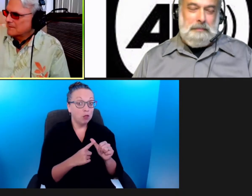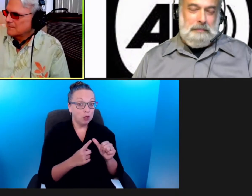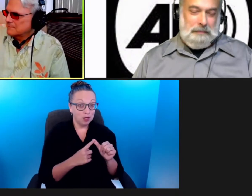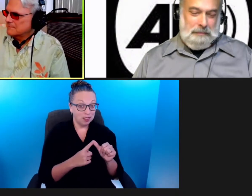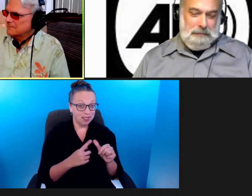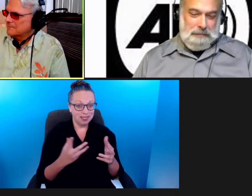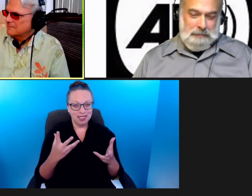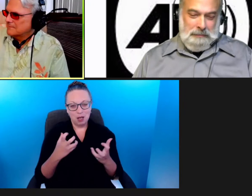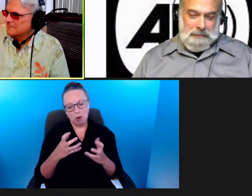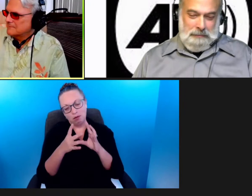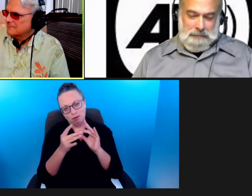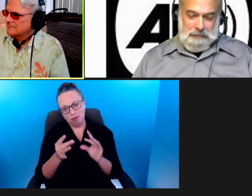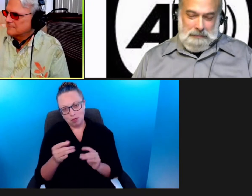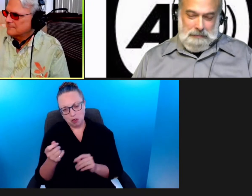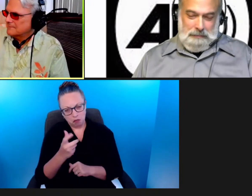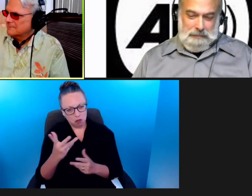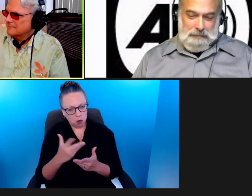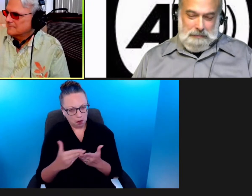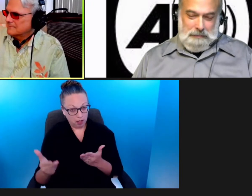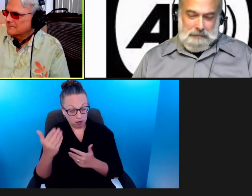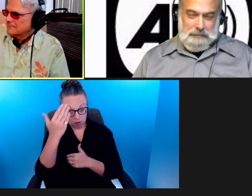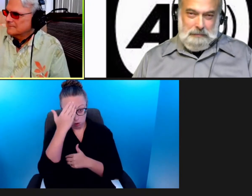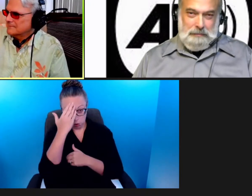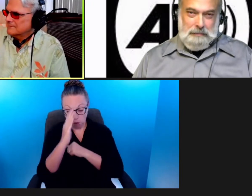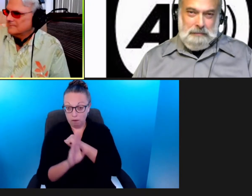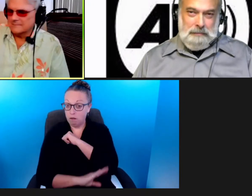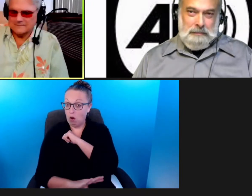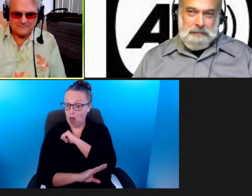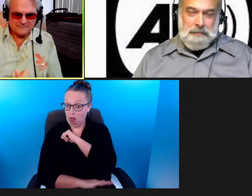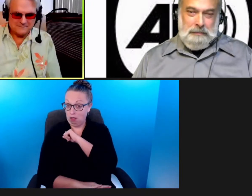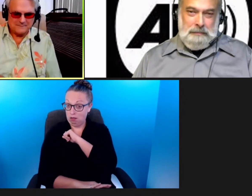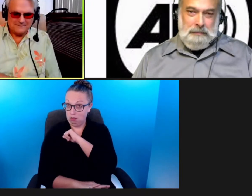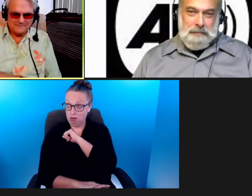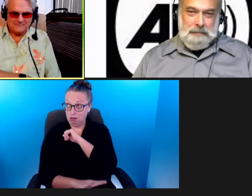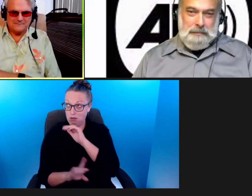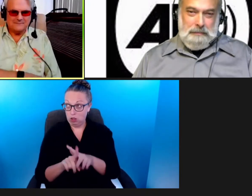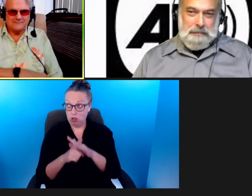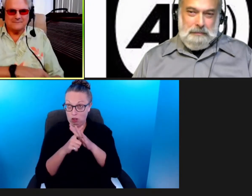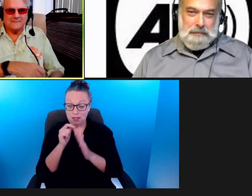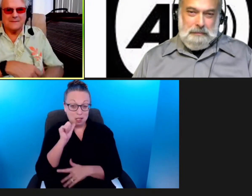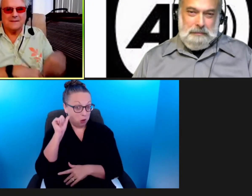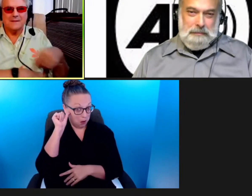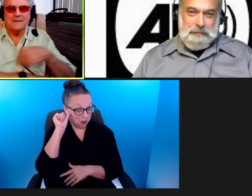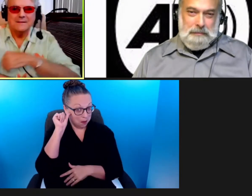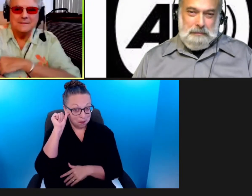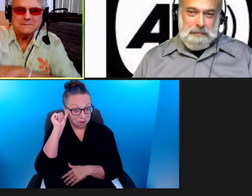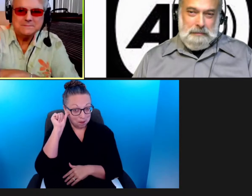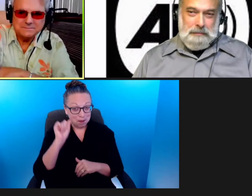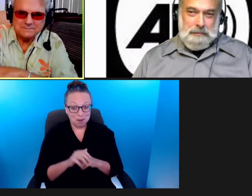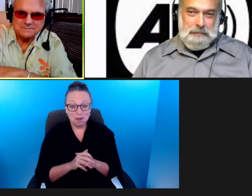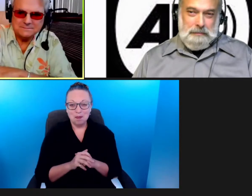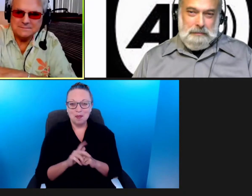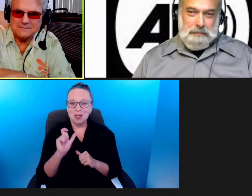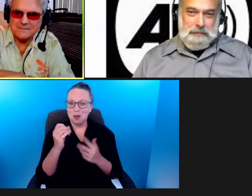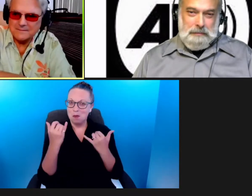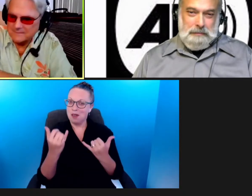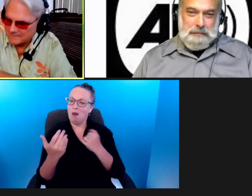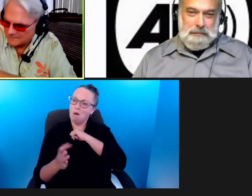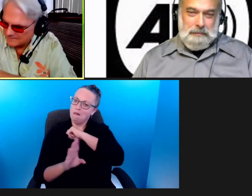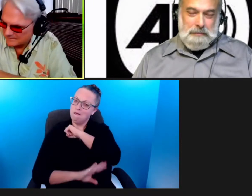say a couple things. Fall came yesterday. And so we're now in